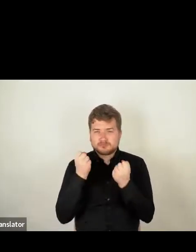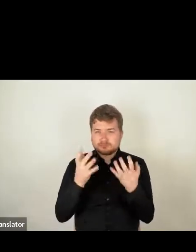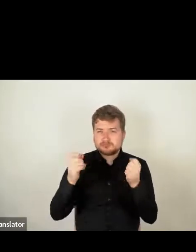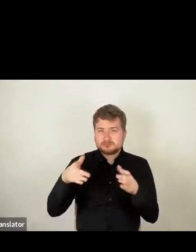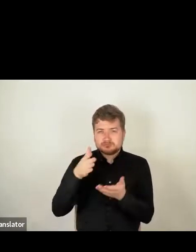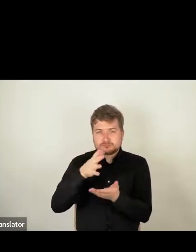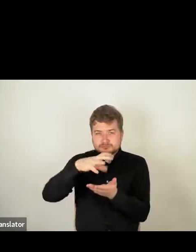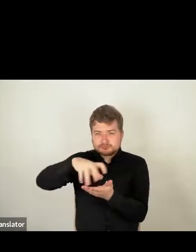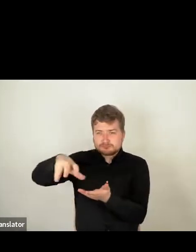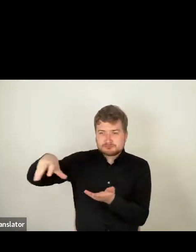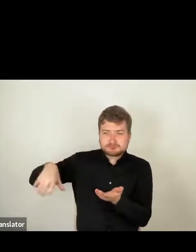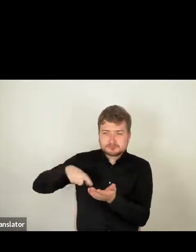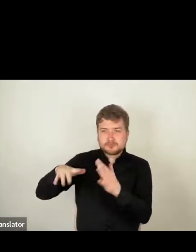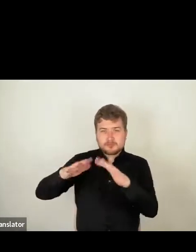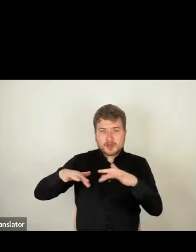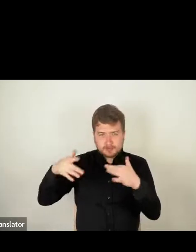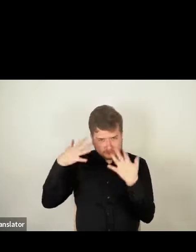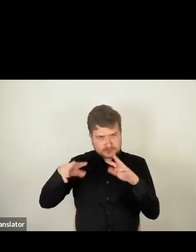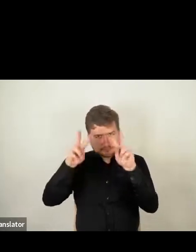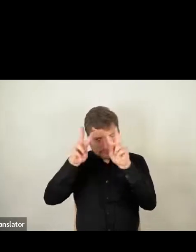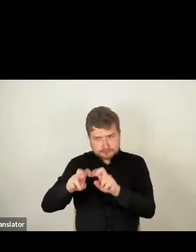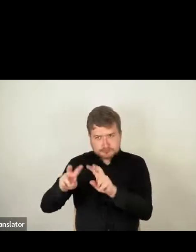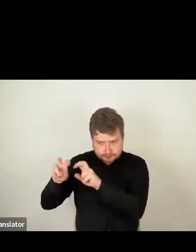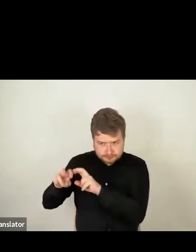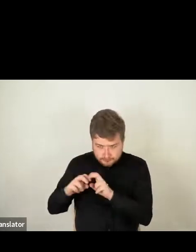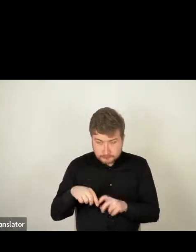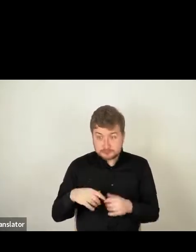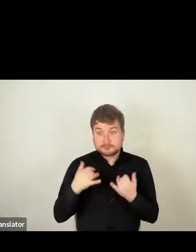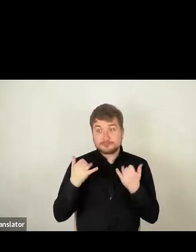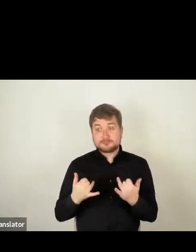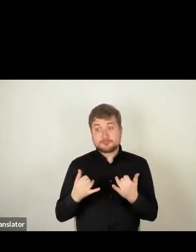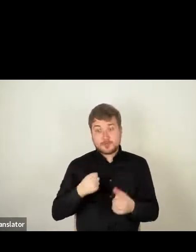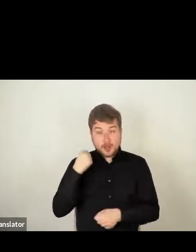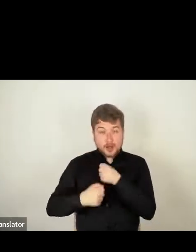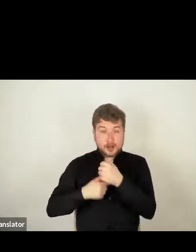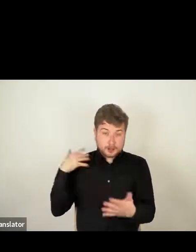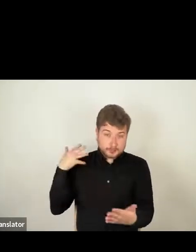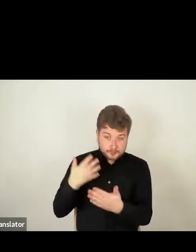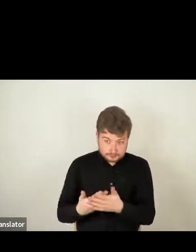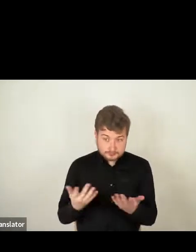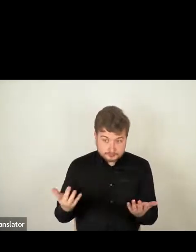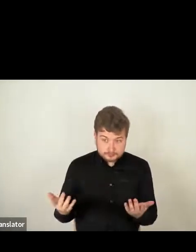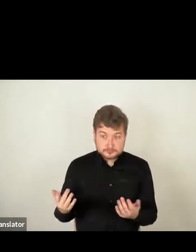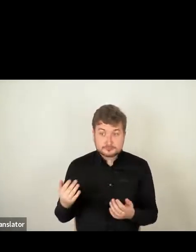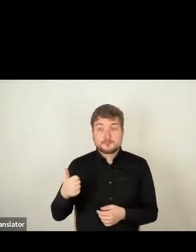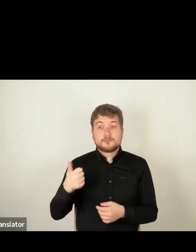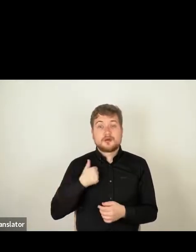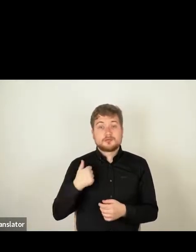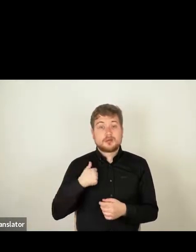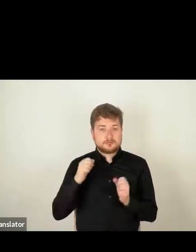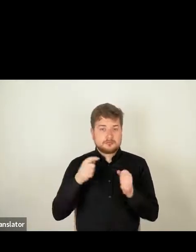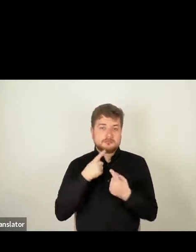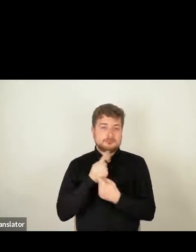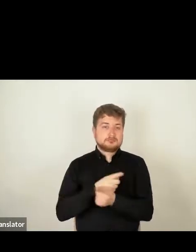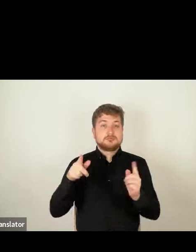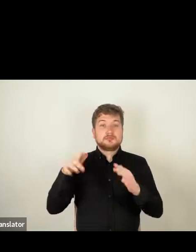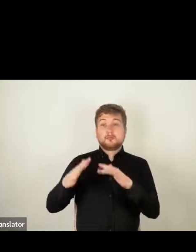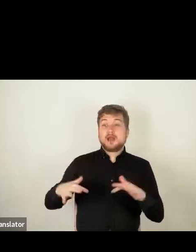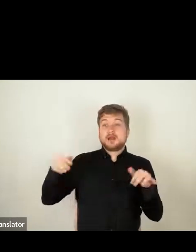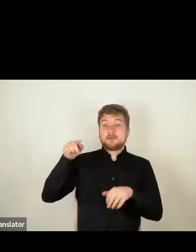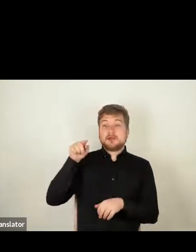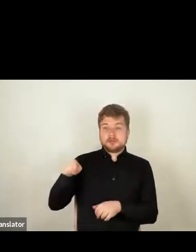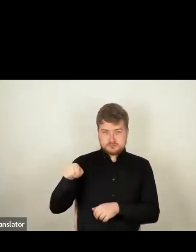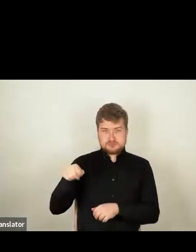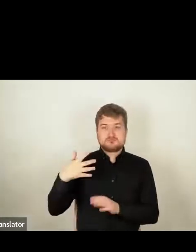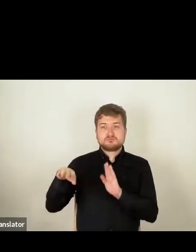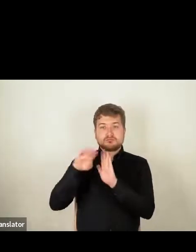Today, all those years later, we're now seeing that in the Parliament in Canada, it is a part of what every department must do.